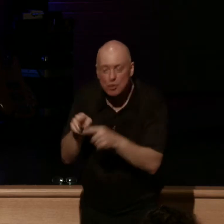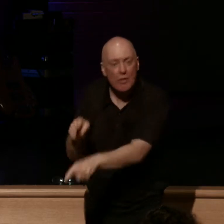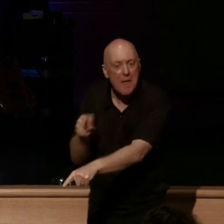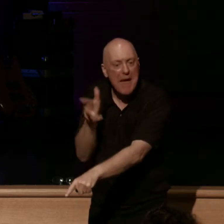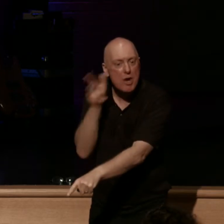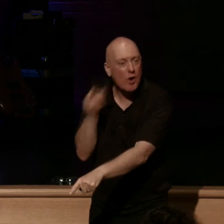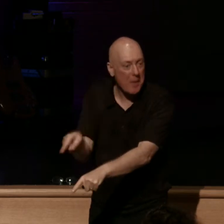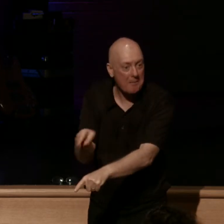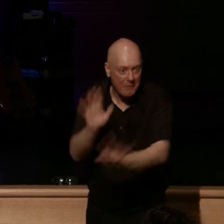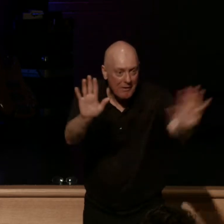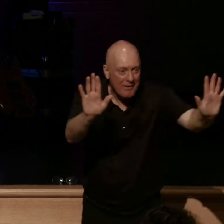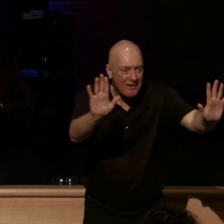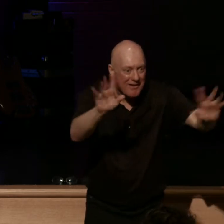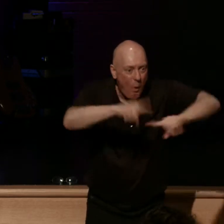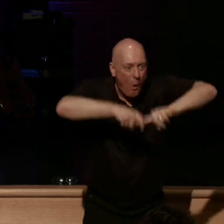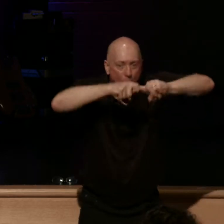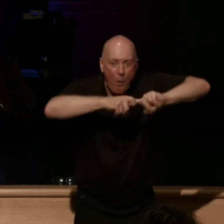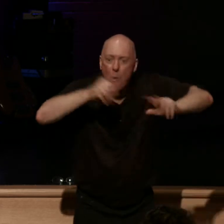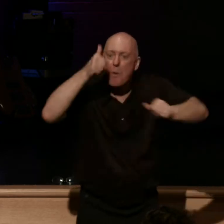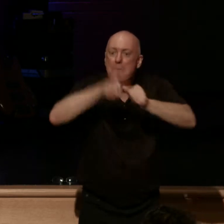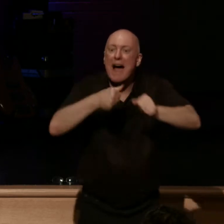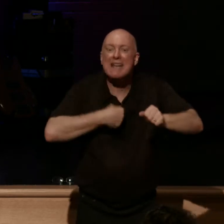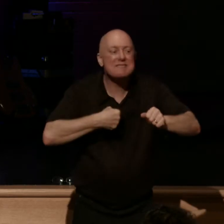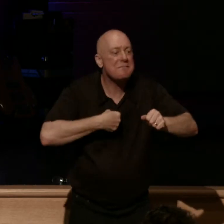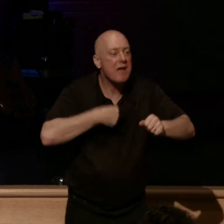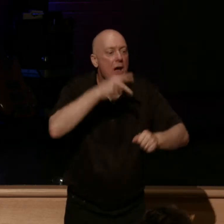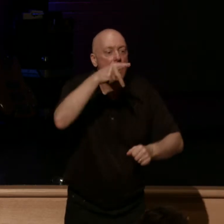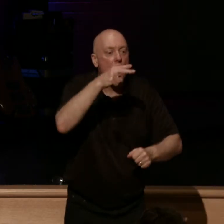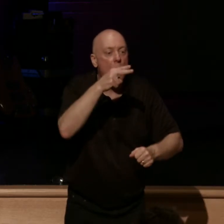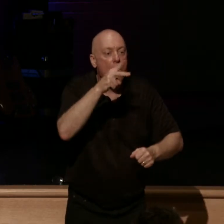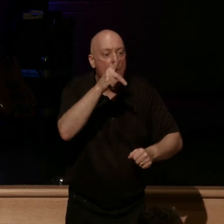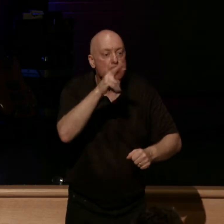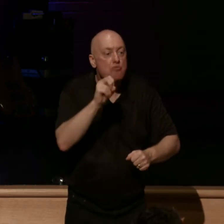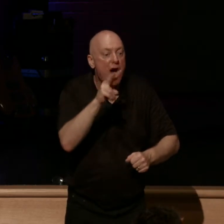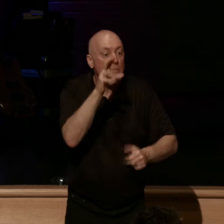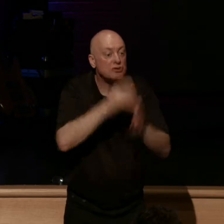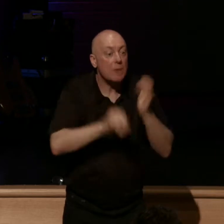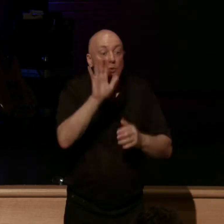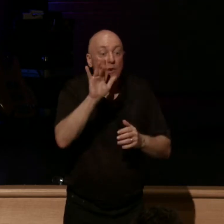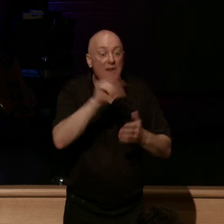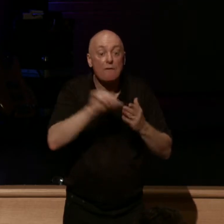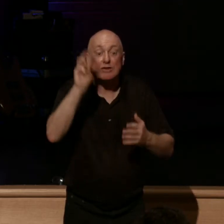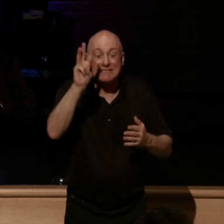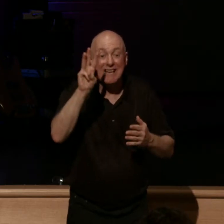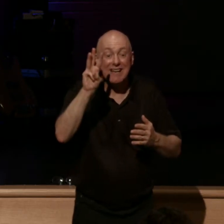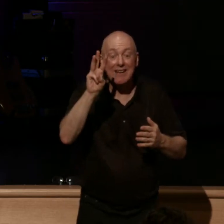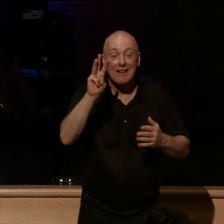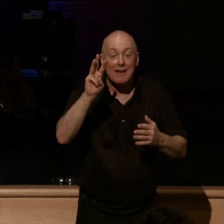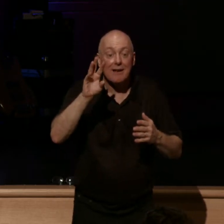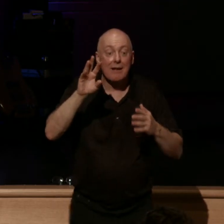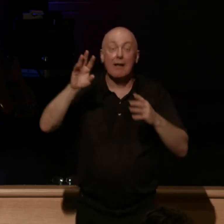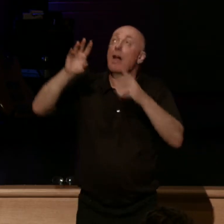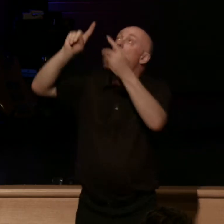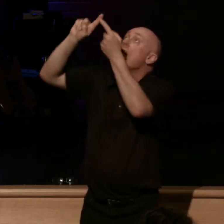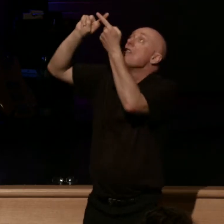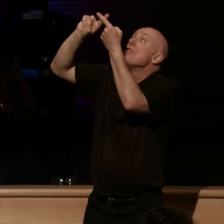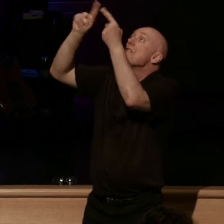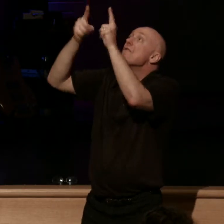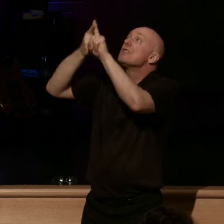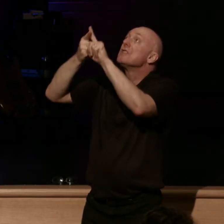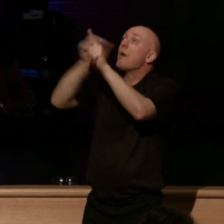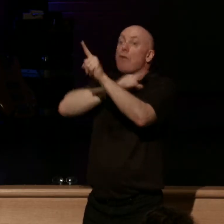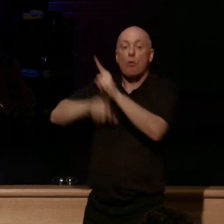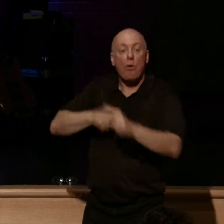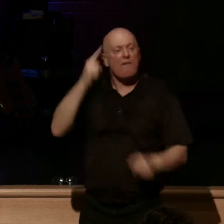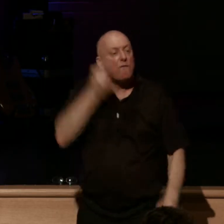them. Let's stop right there for a second. This reminds me of Proverbs 25, verse 6. The friendship of the Lord is for those